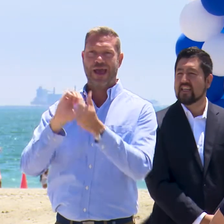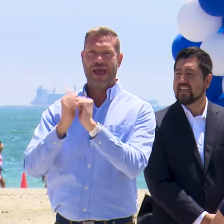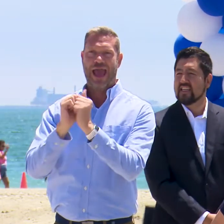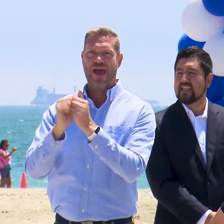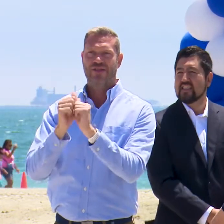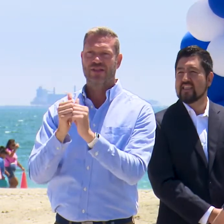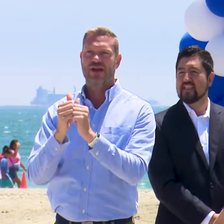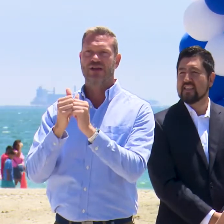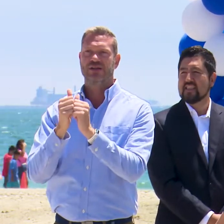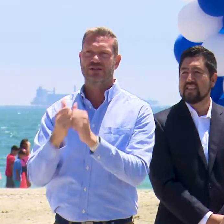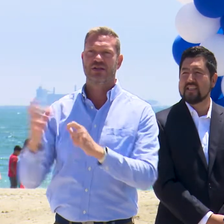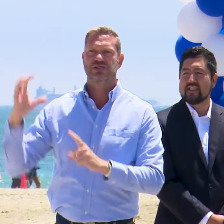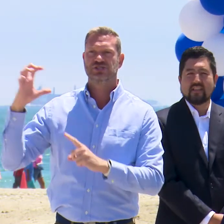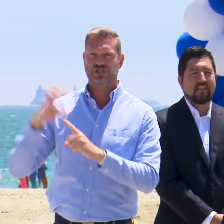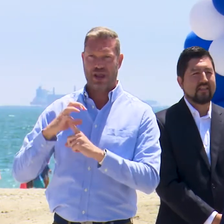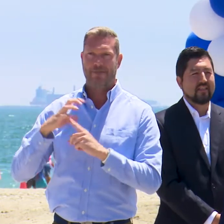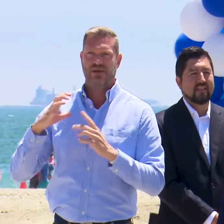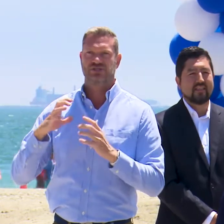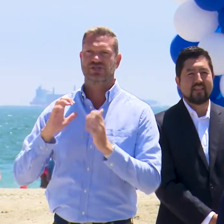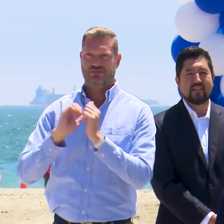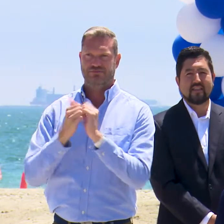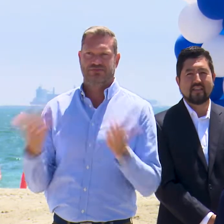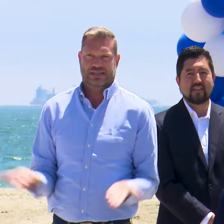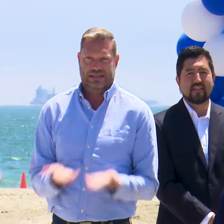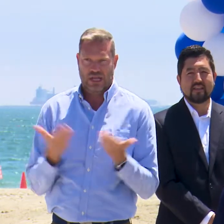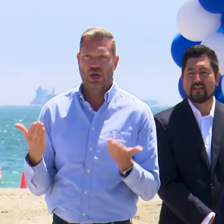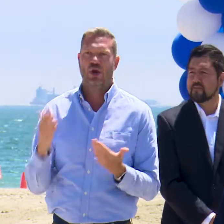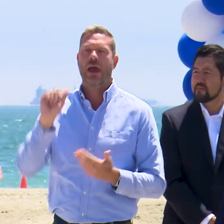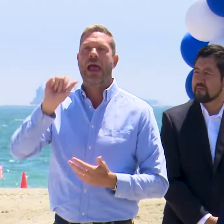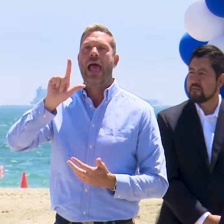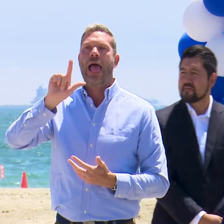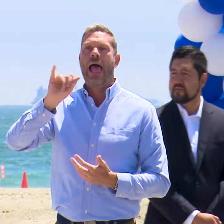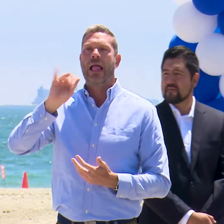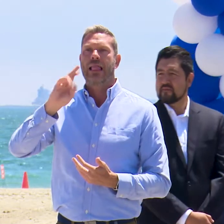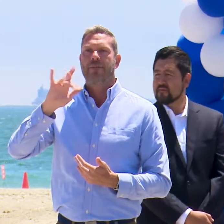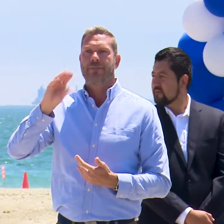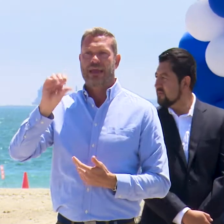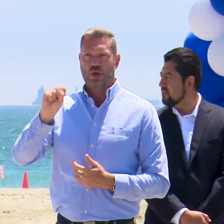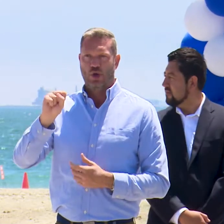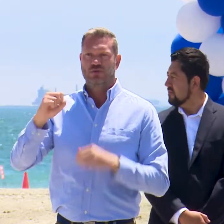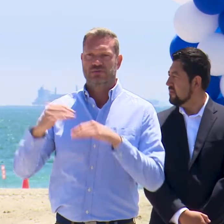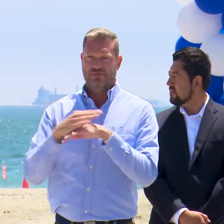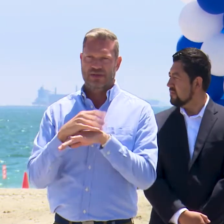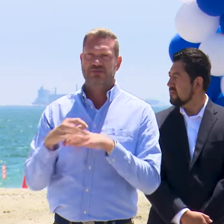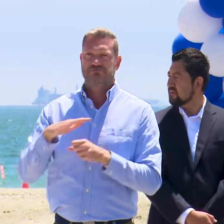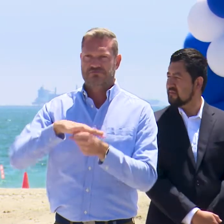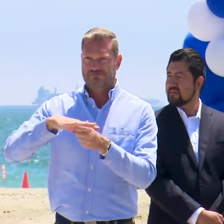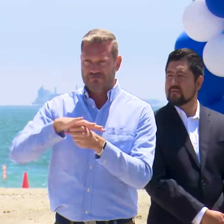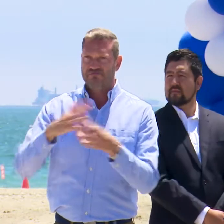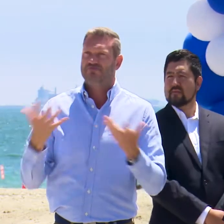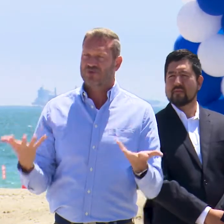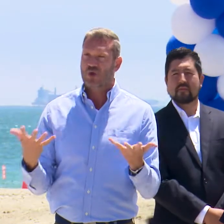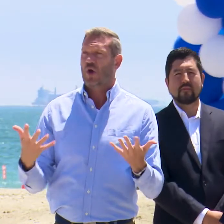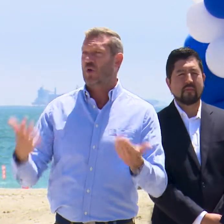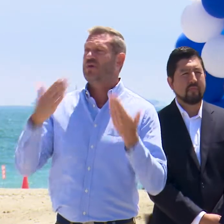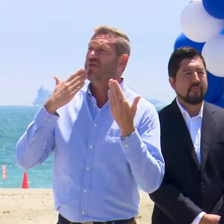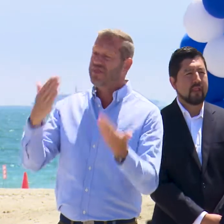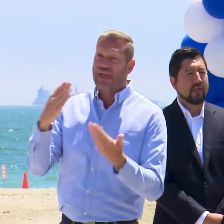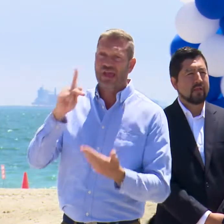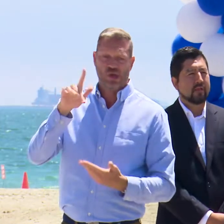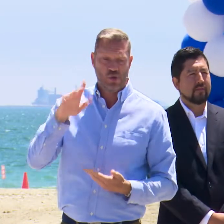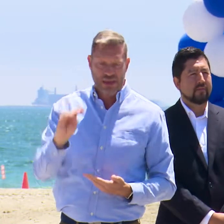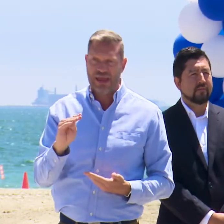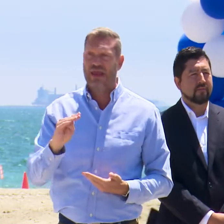Alamitos Beach. And that's where we have our longest mobility access map. So thank you, Kim. Thank you,